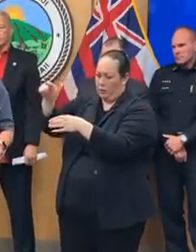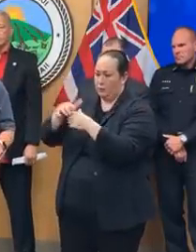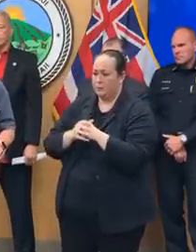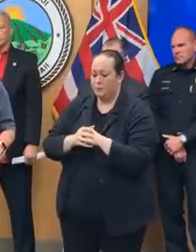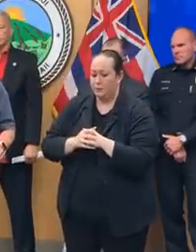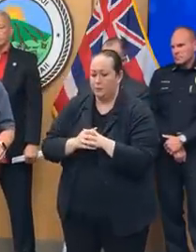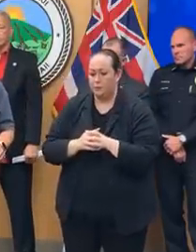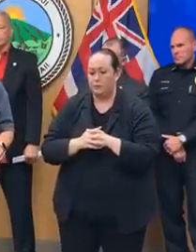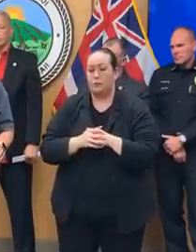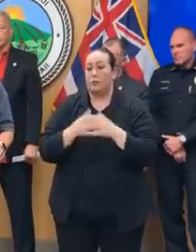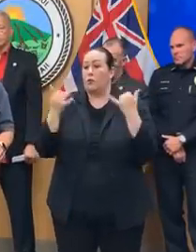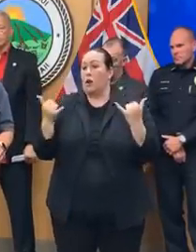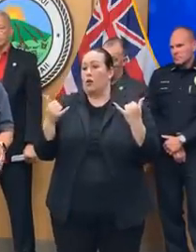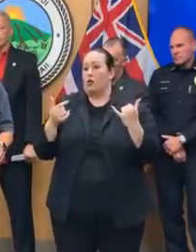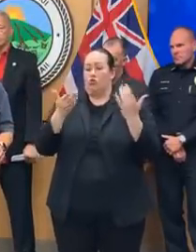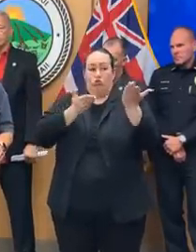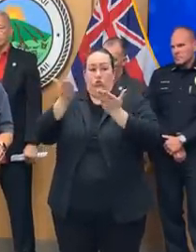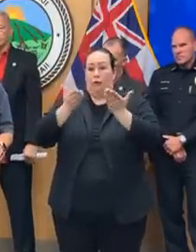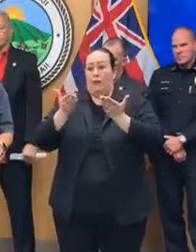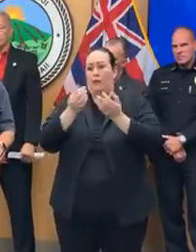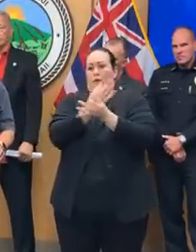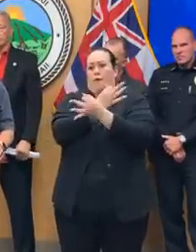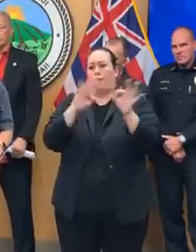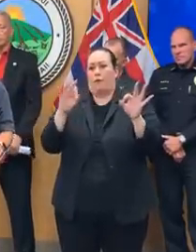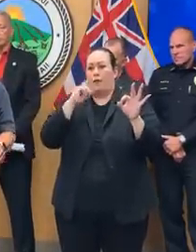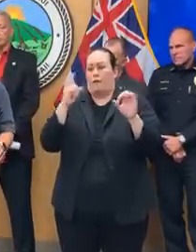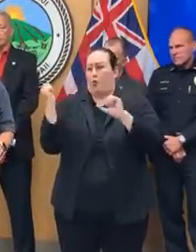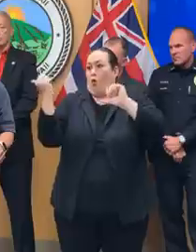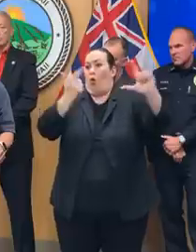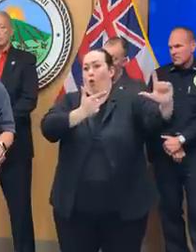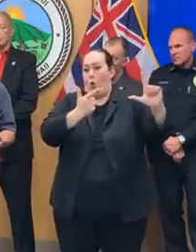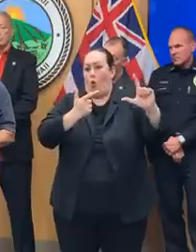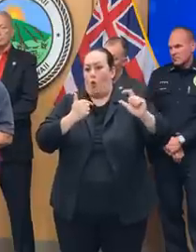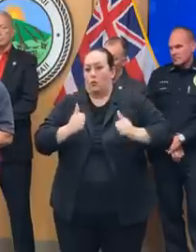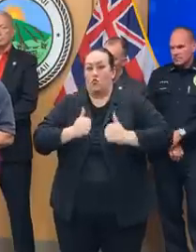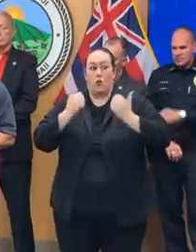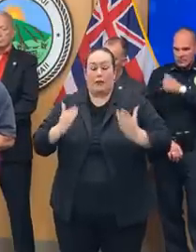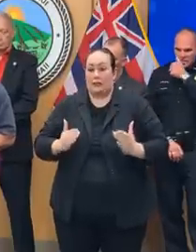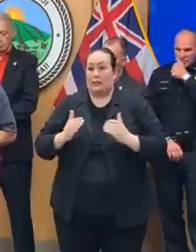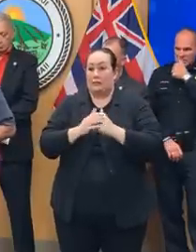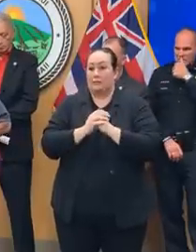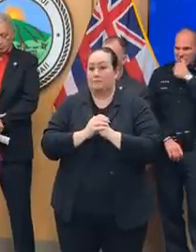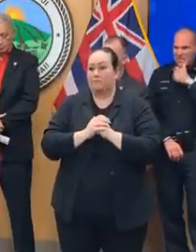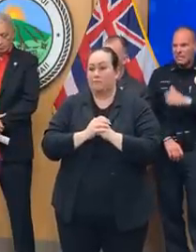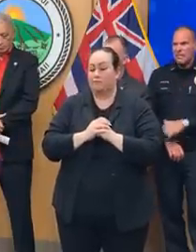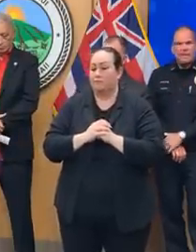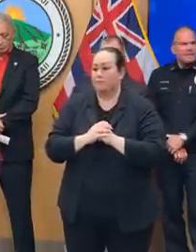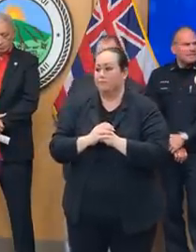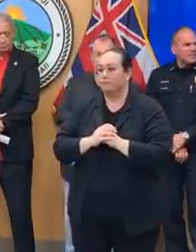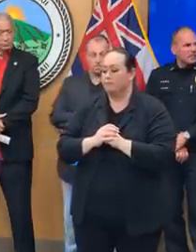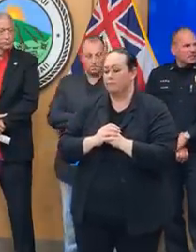Again, this is free to all residents of the impacted communities. That's all